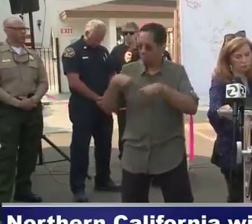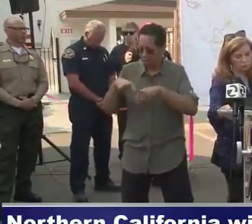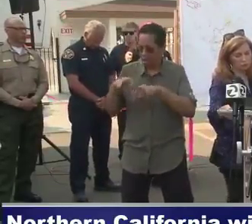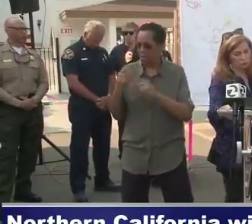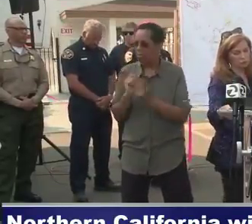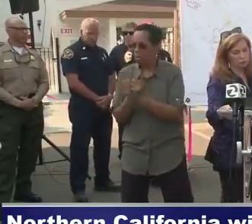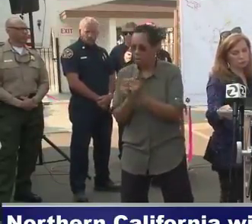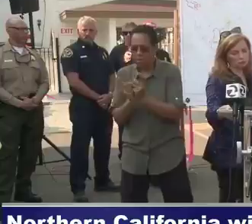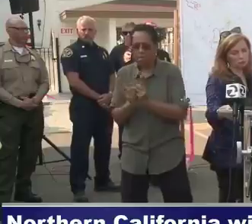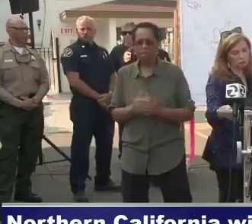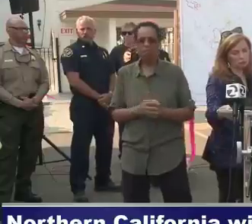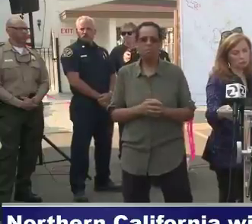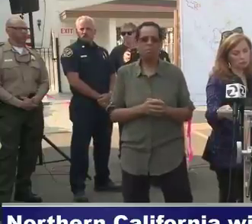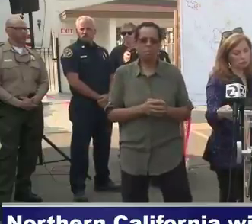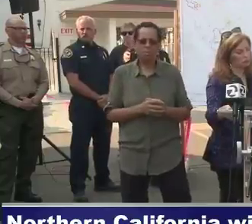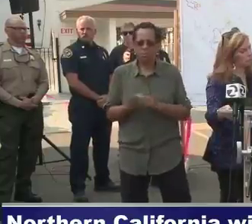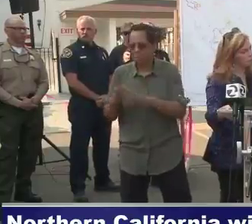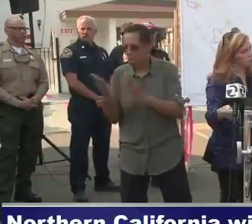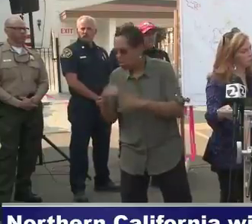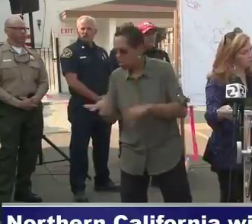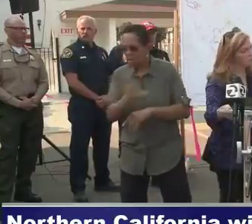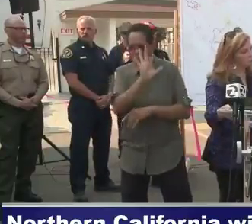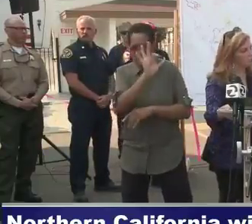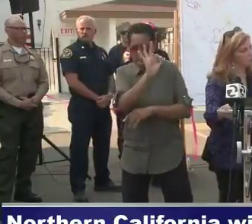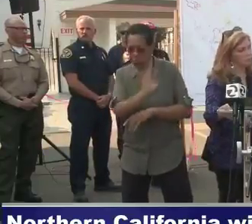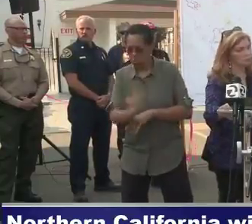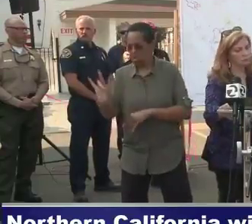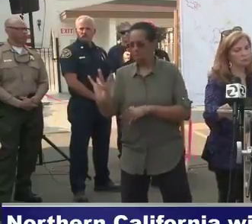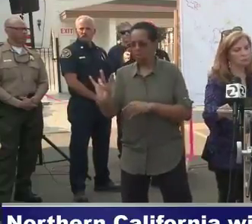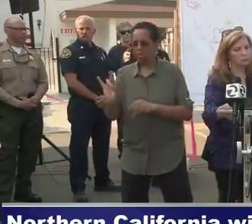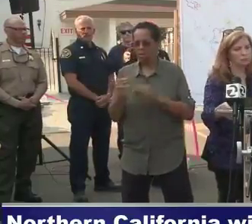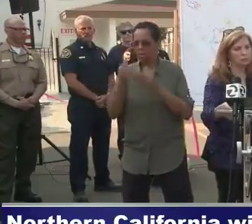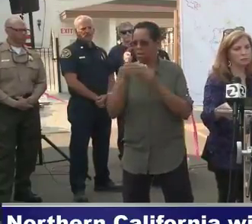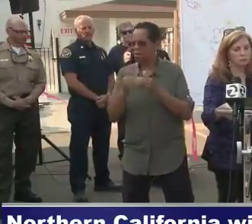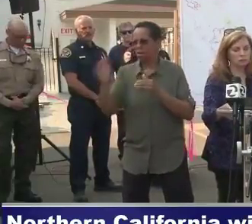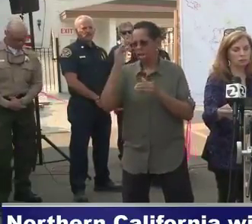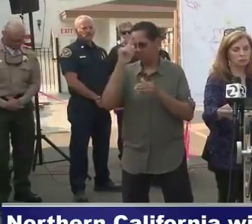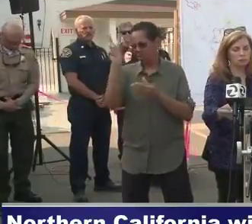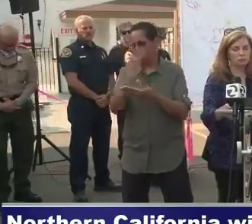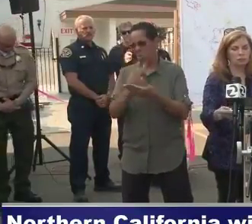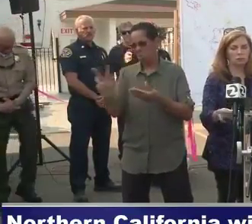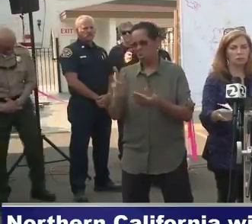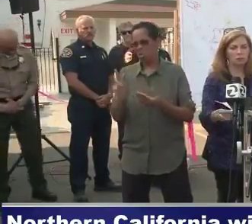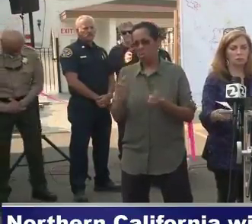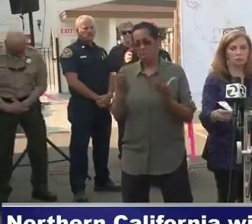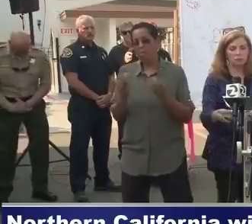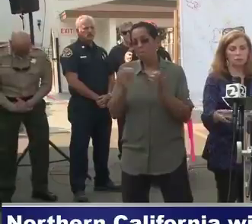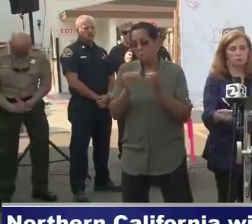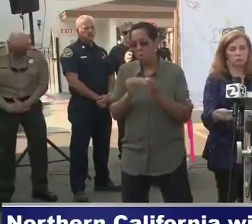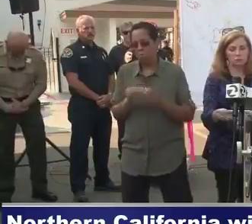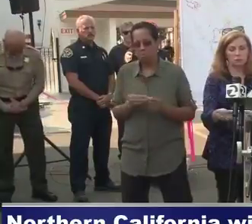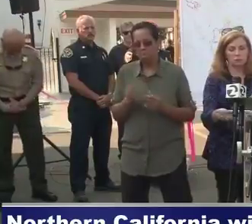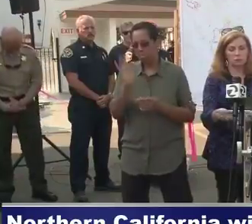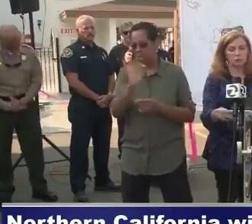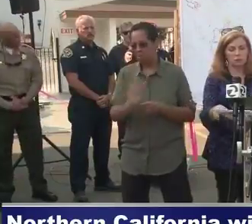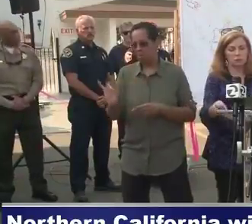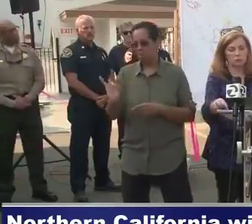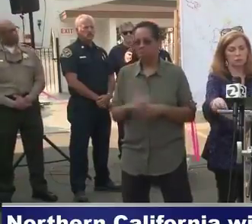a.m. to 7 p.m. for at least the next 2 weeks, and likely longer than that. So I just want to say while we're here